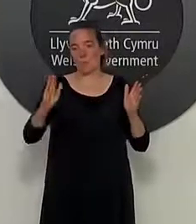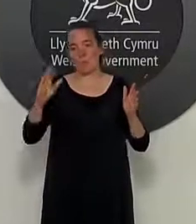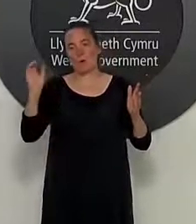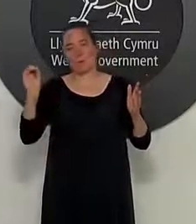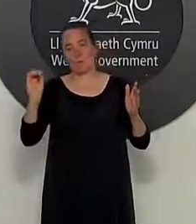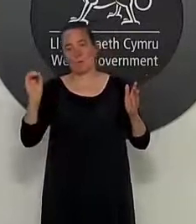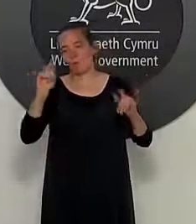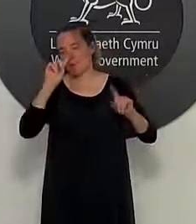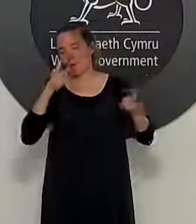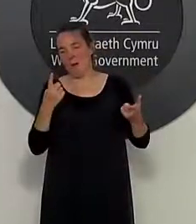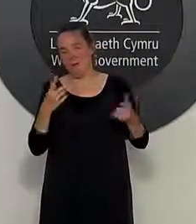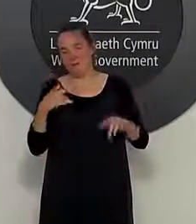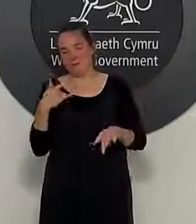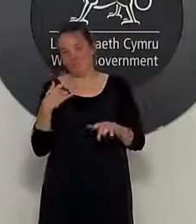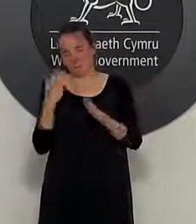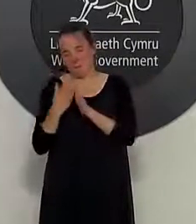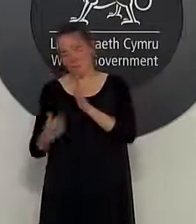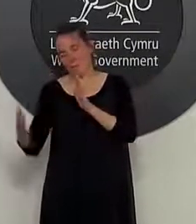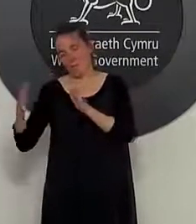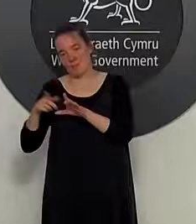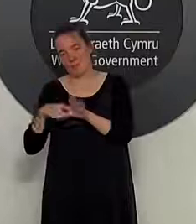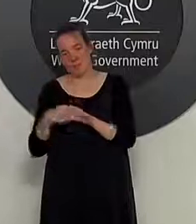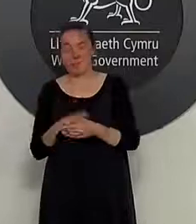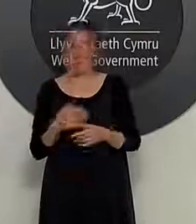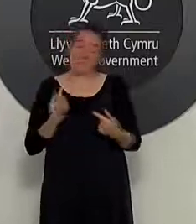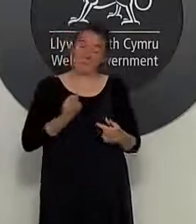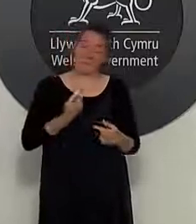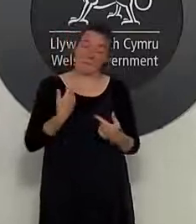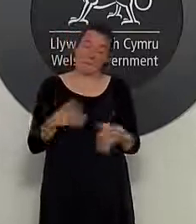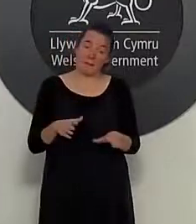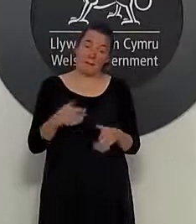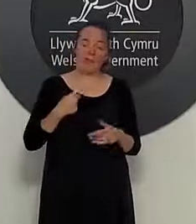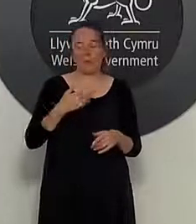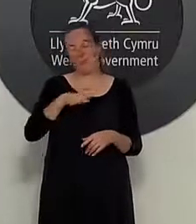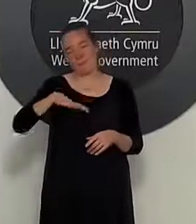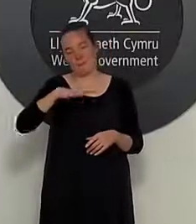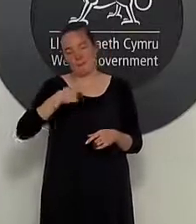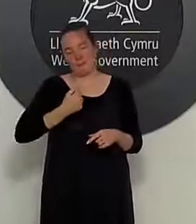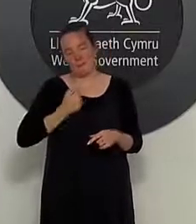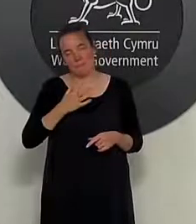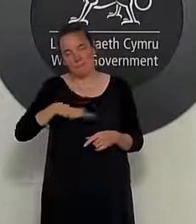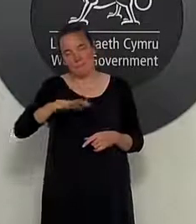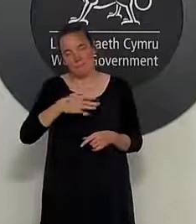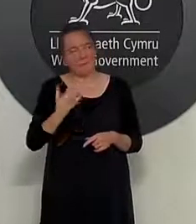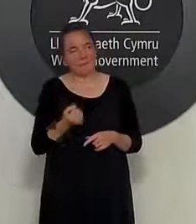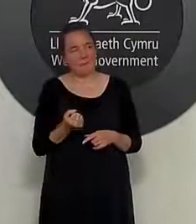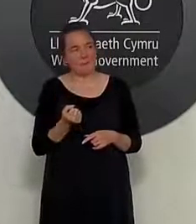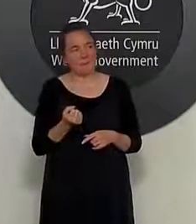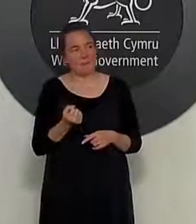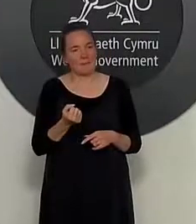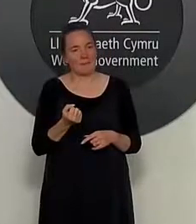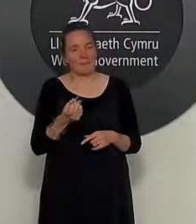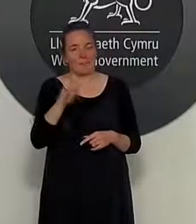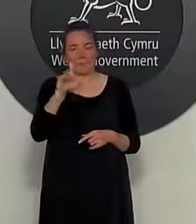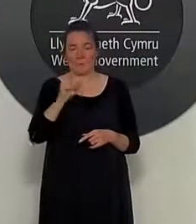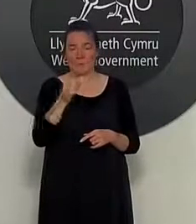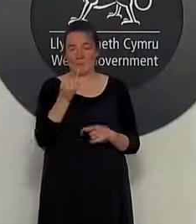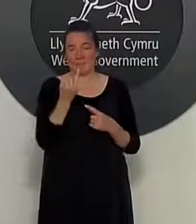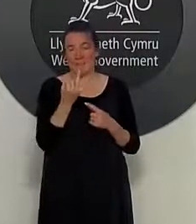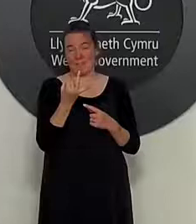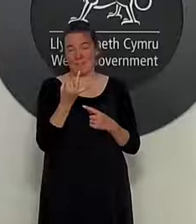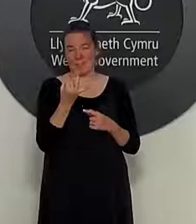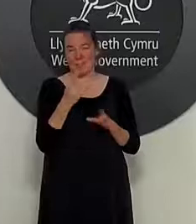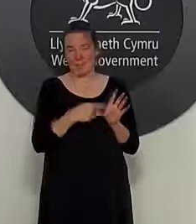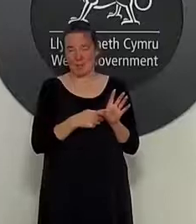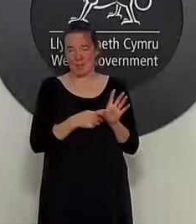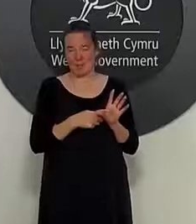rest of the year. I have had, or our family has had, I think it'll be 27 years